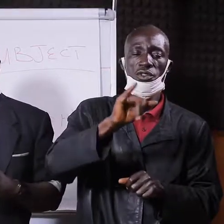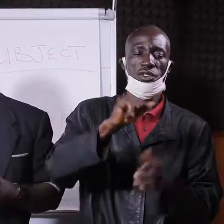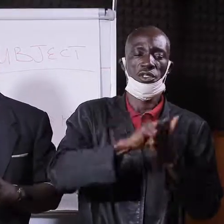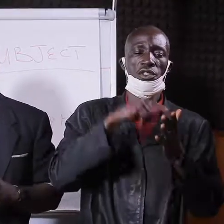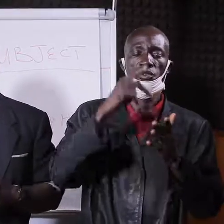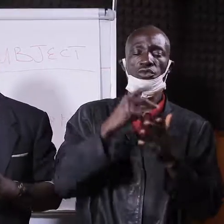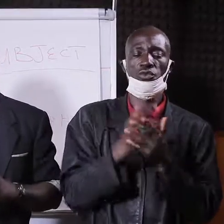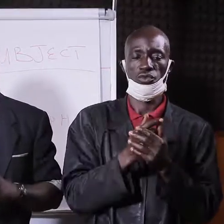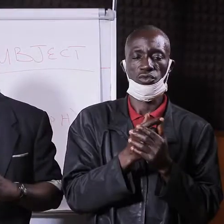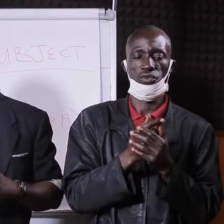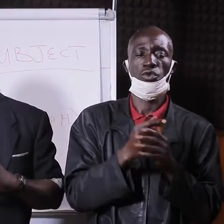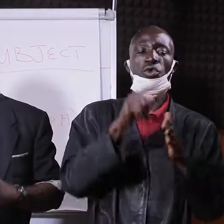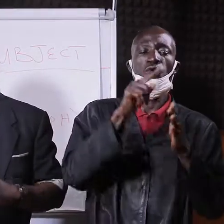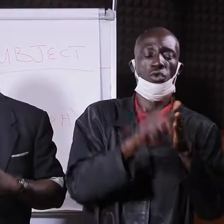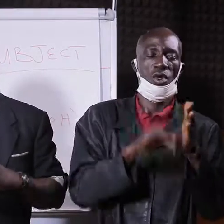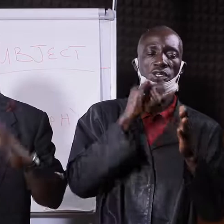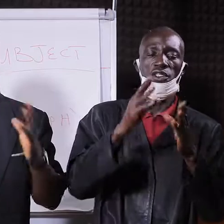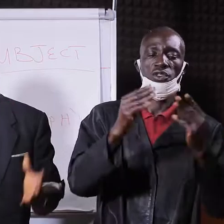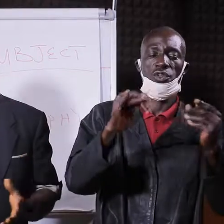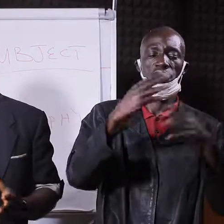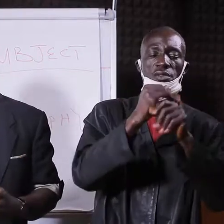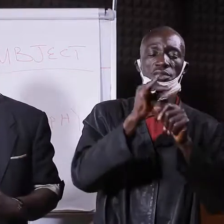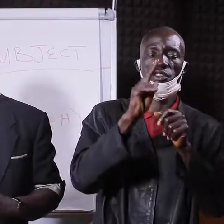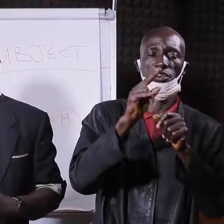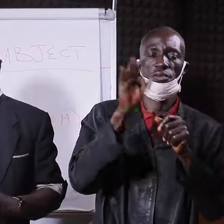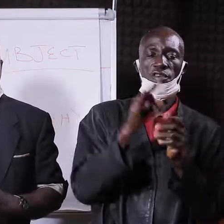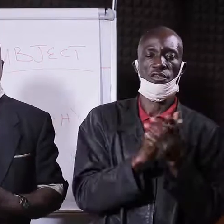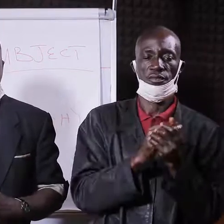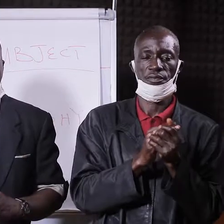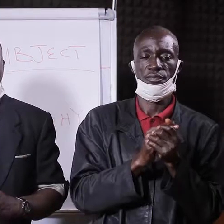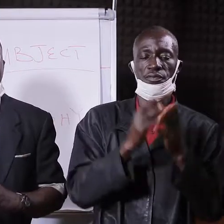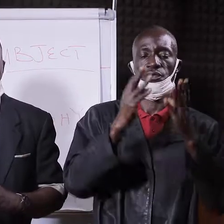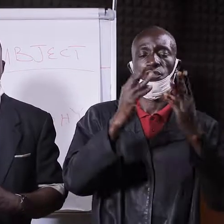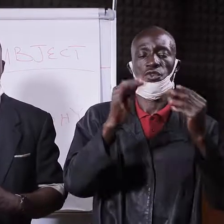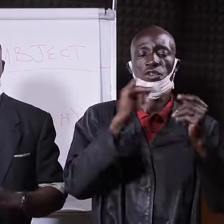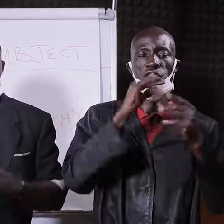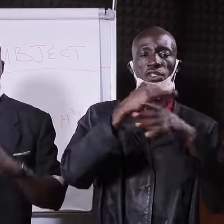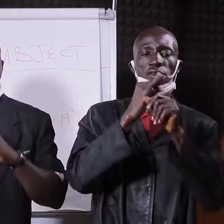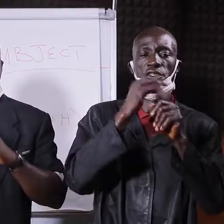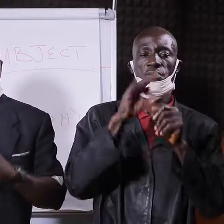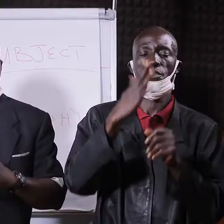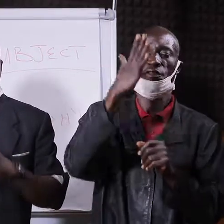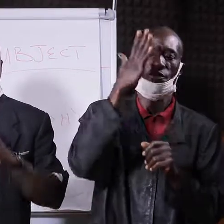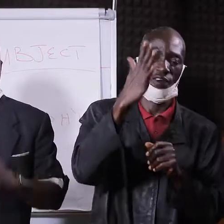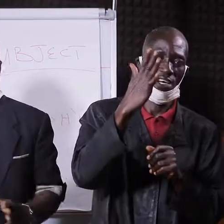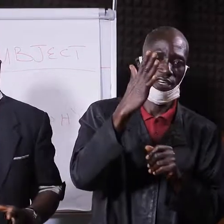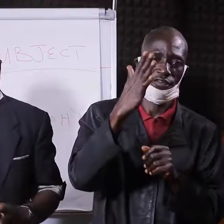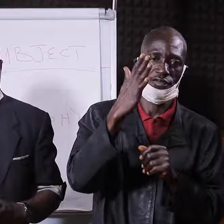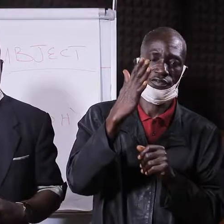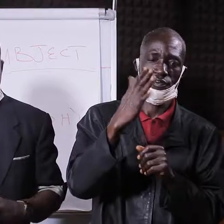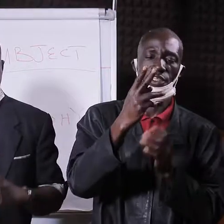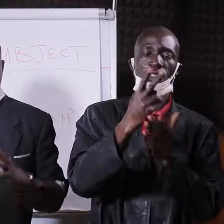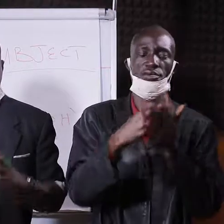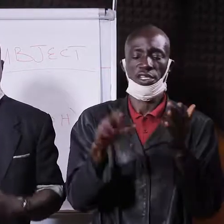further to look at what is soil made up of. Soil is made up of 5 major